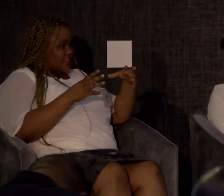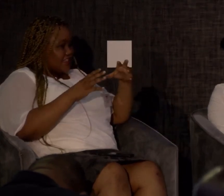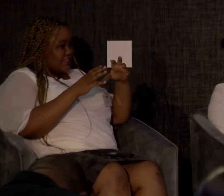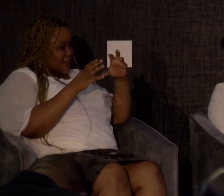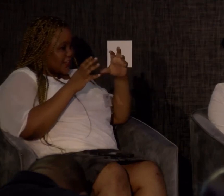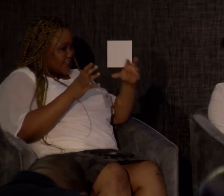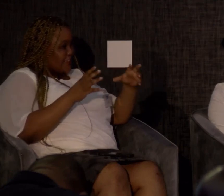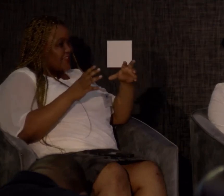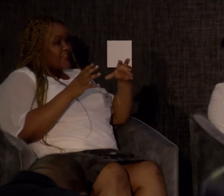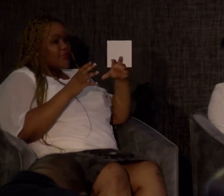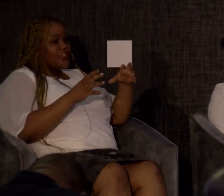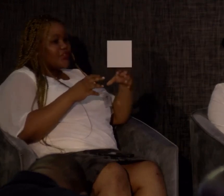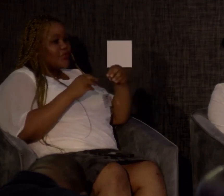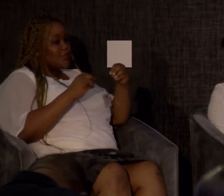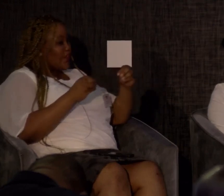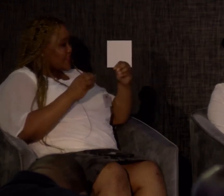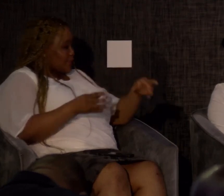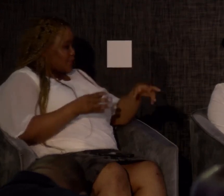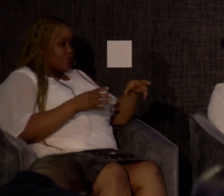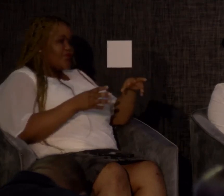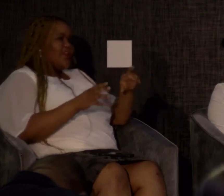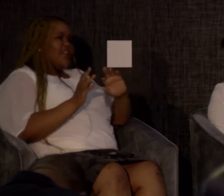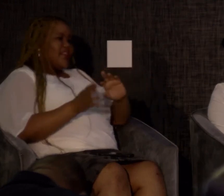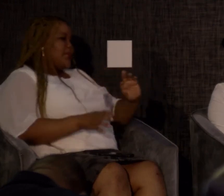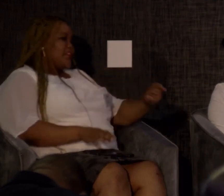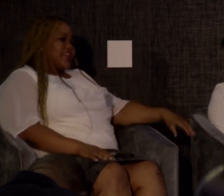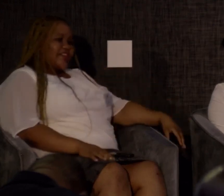uplifting these existing institutions to do what they're supposed to do,